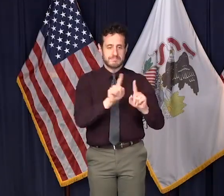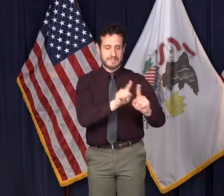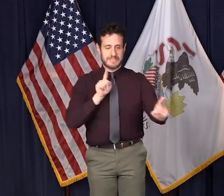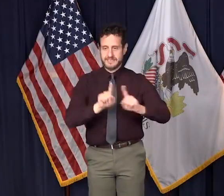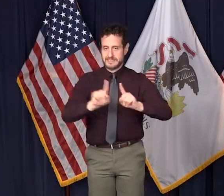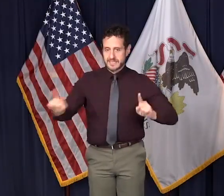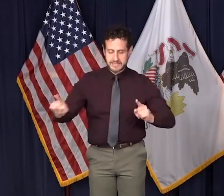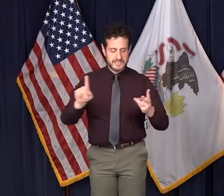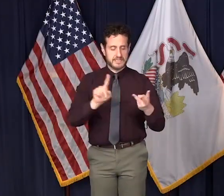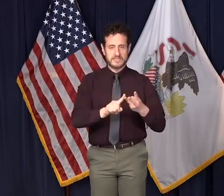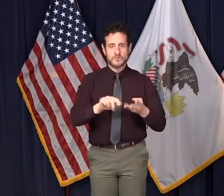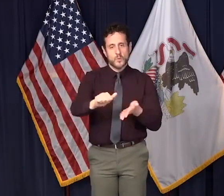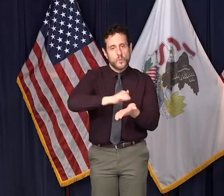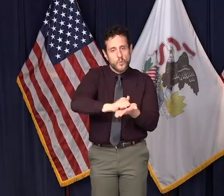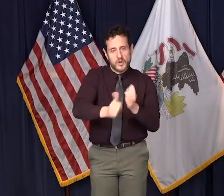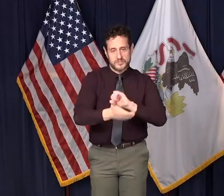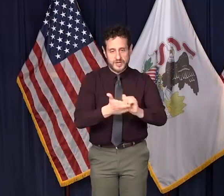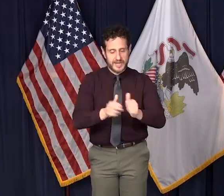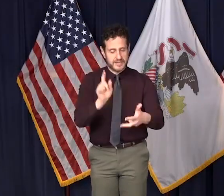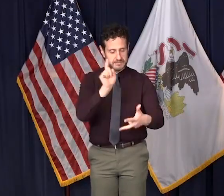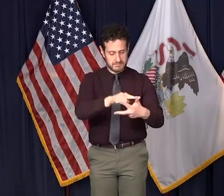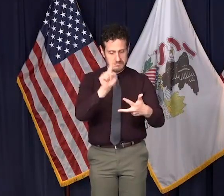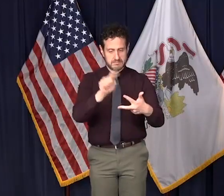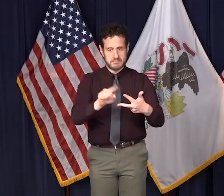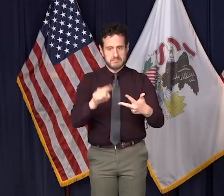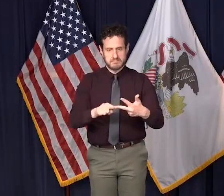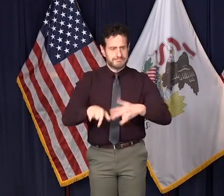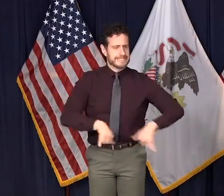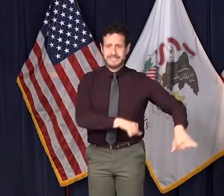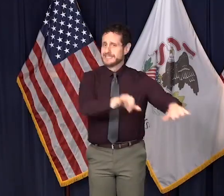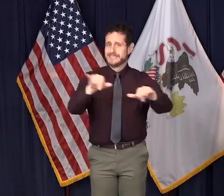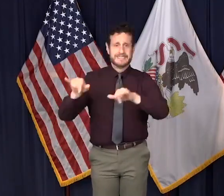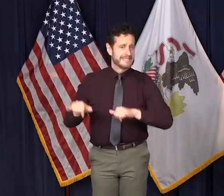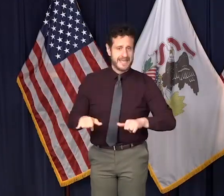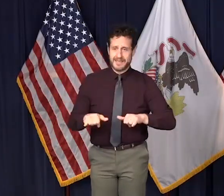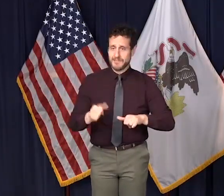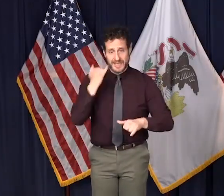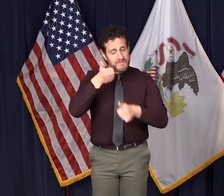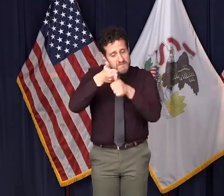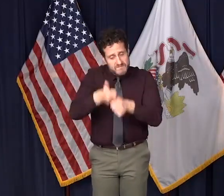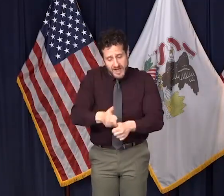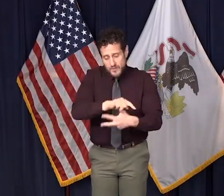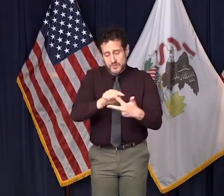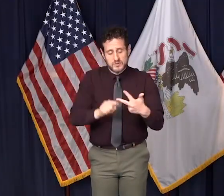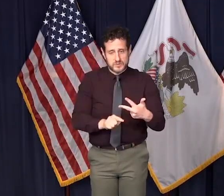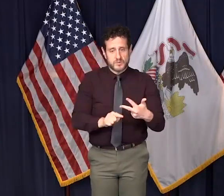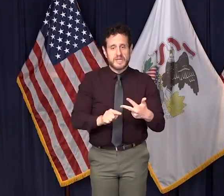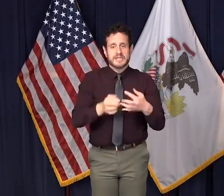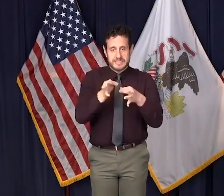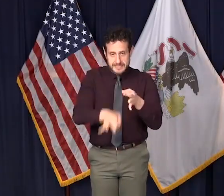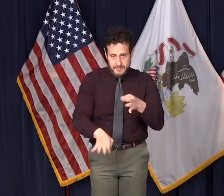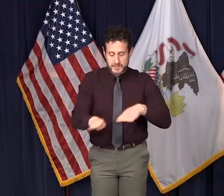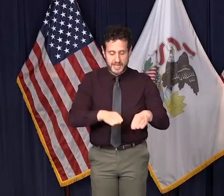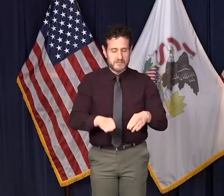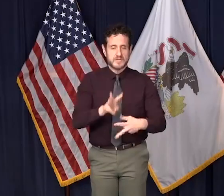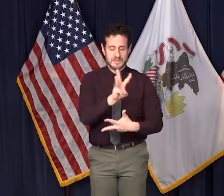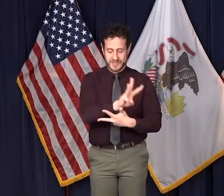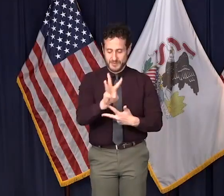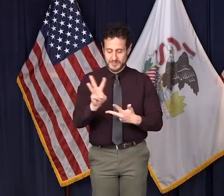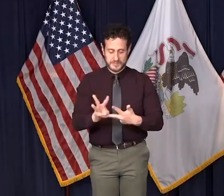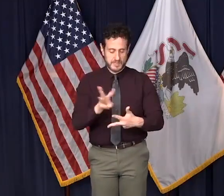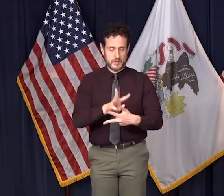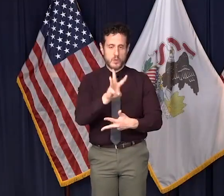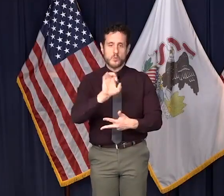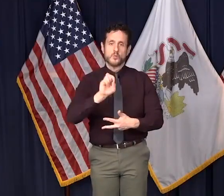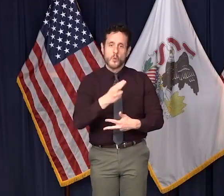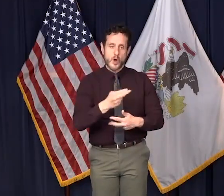our hands. Those are basic and universal. After those three W's of watching your distance, washing your